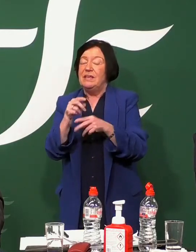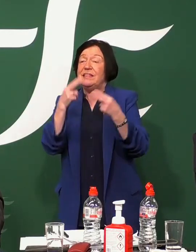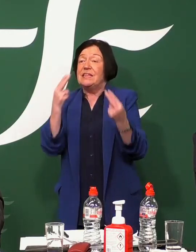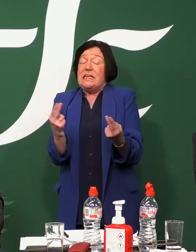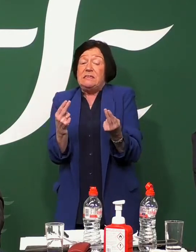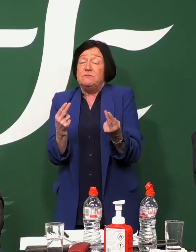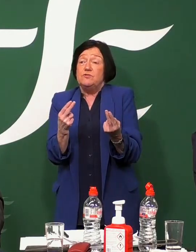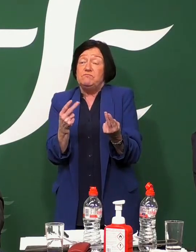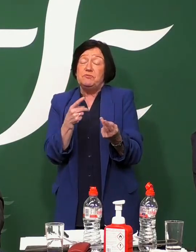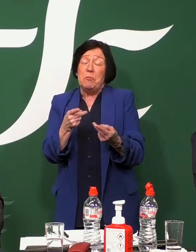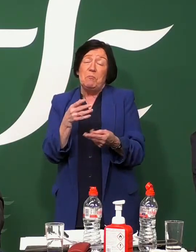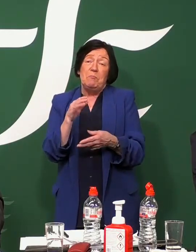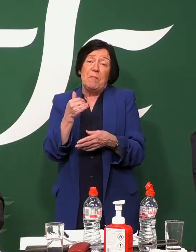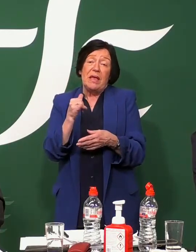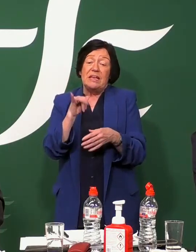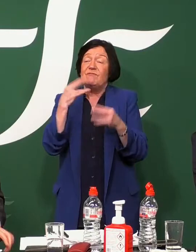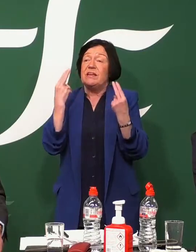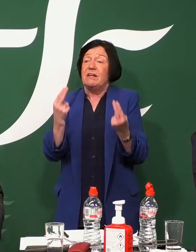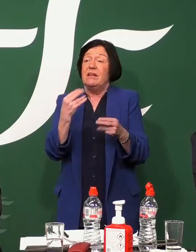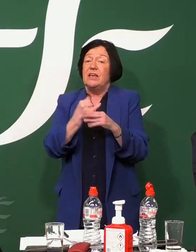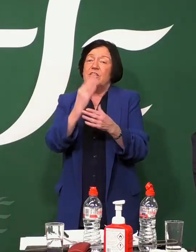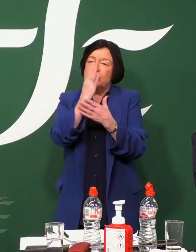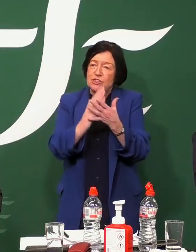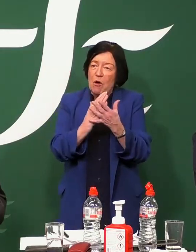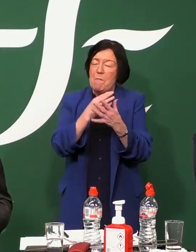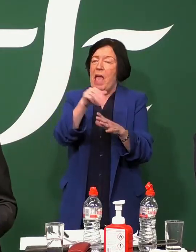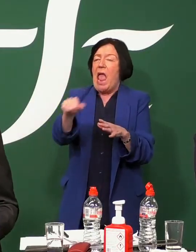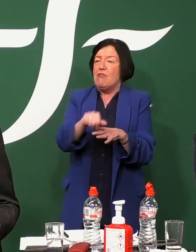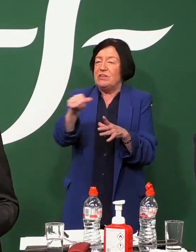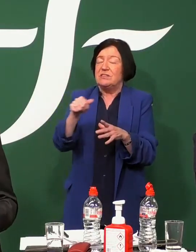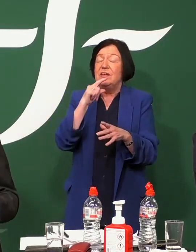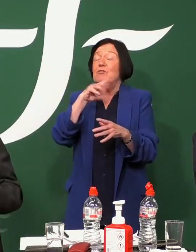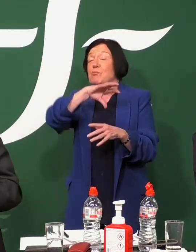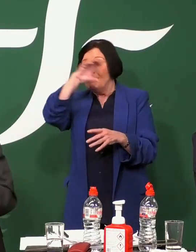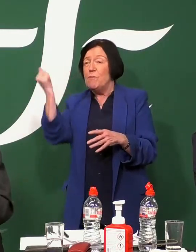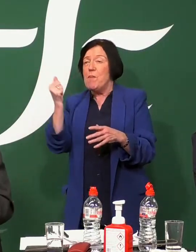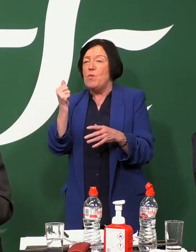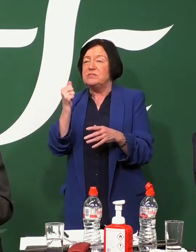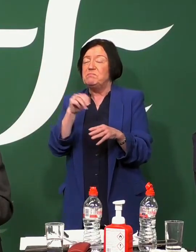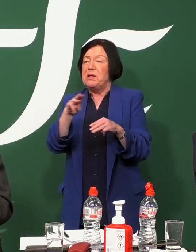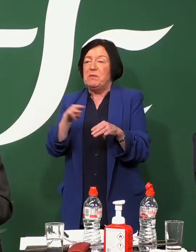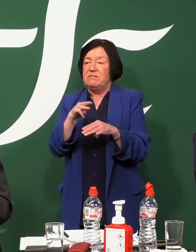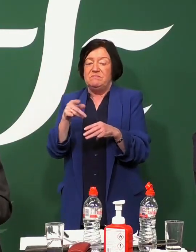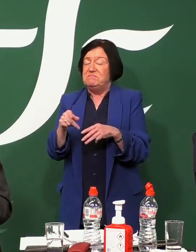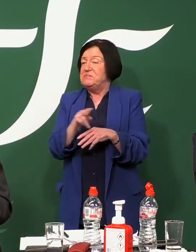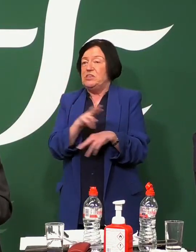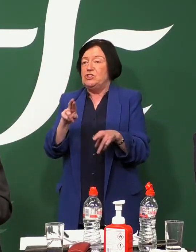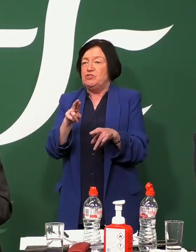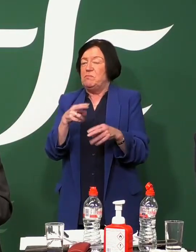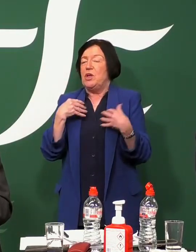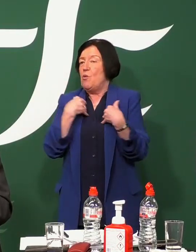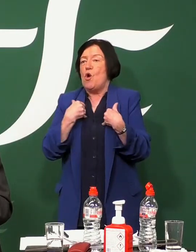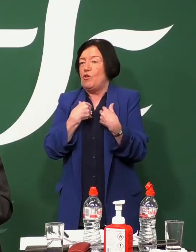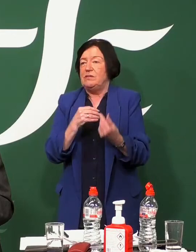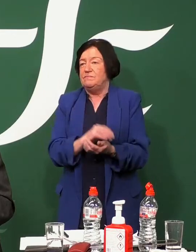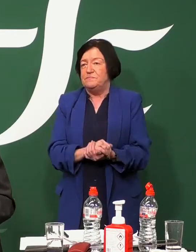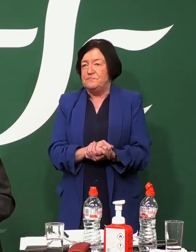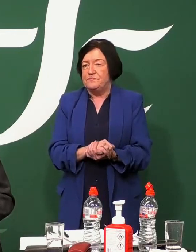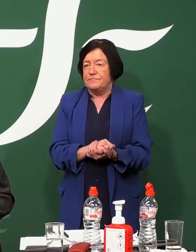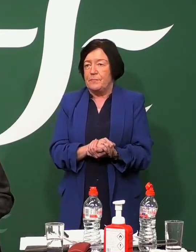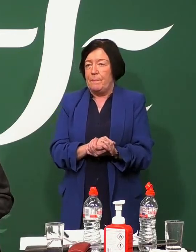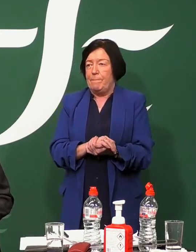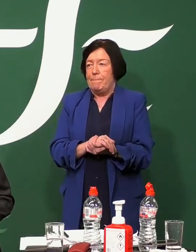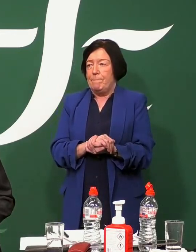to do that, perhaps necessary in some environments, but I would say for most people, it should not be a concern.